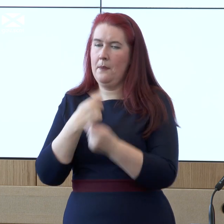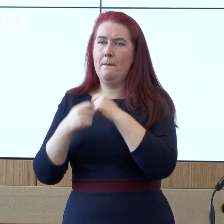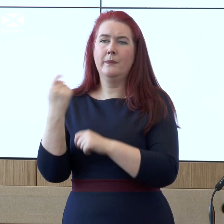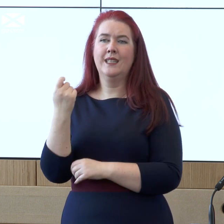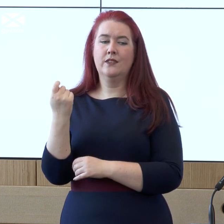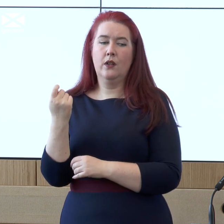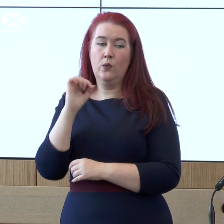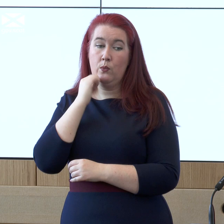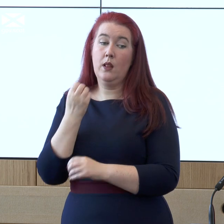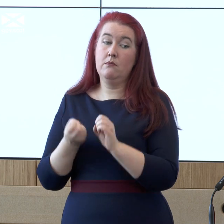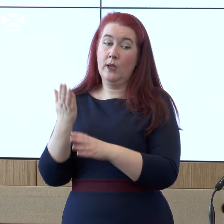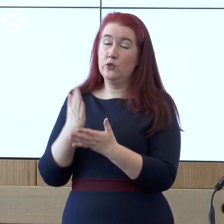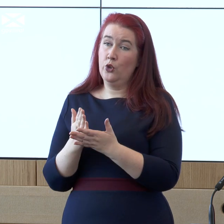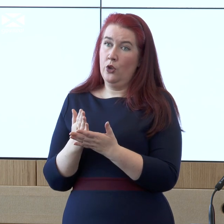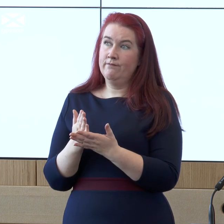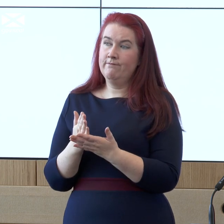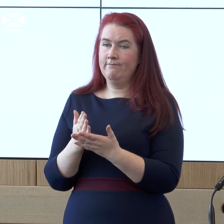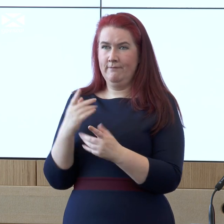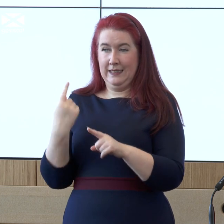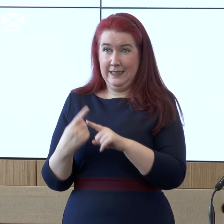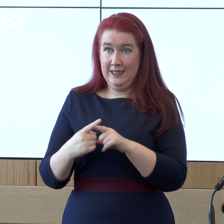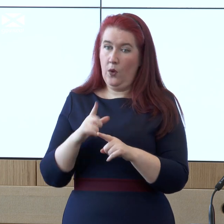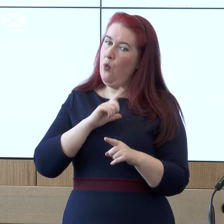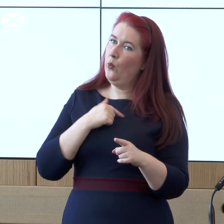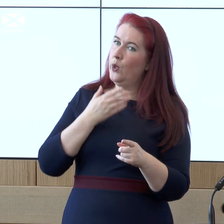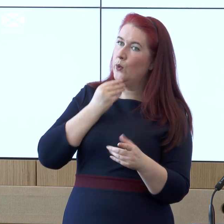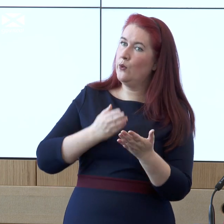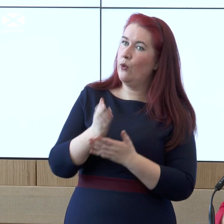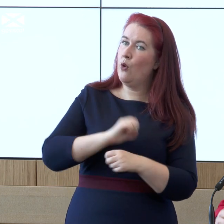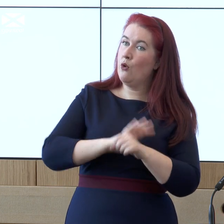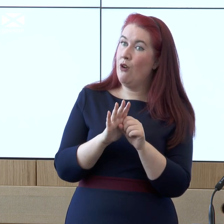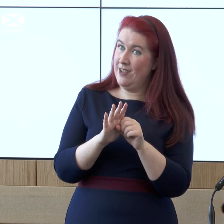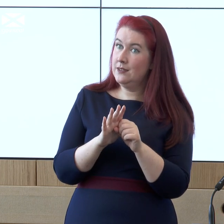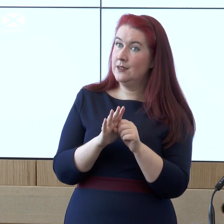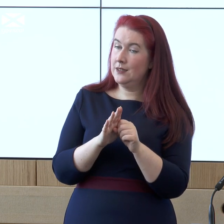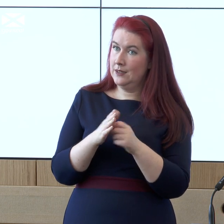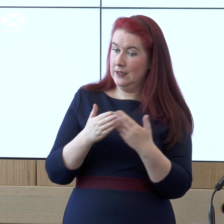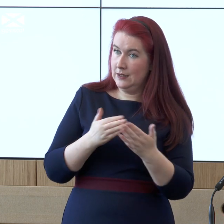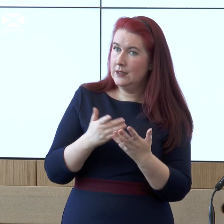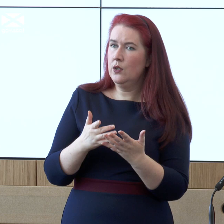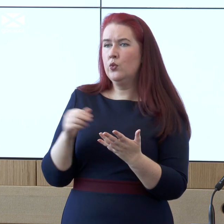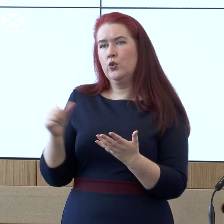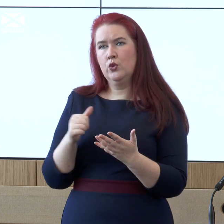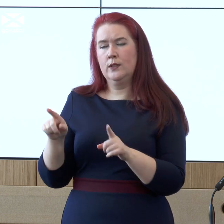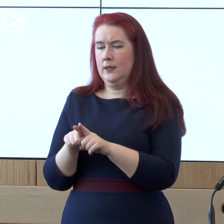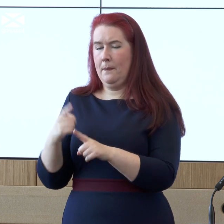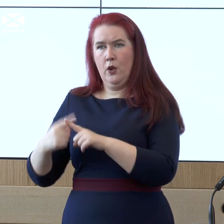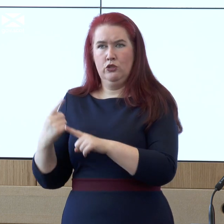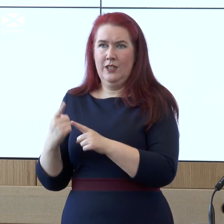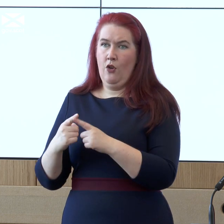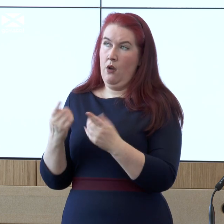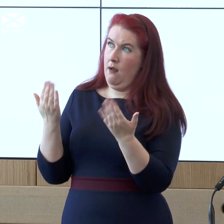will ensure that the urgency used in tackling the COVID crisis is finally brought to bear in tackling the climate